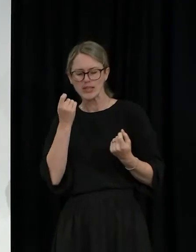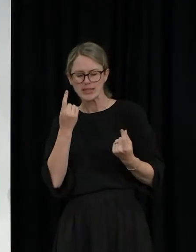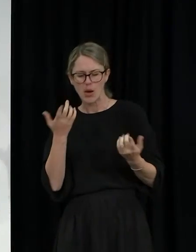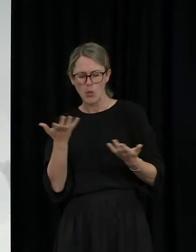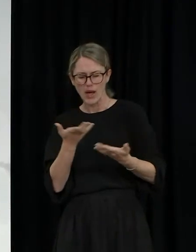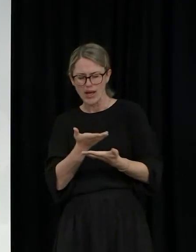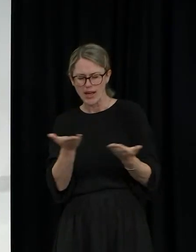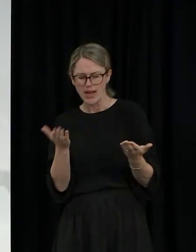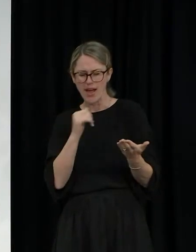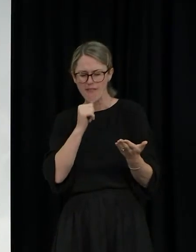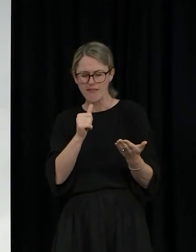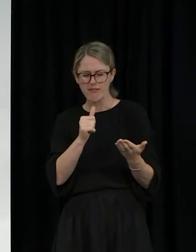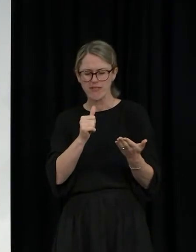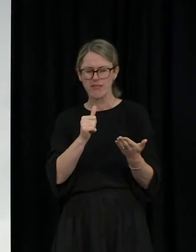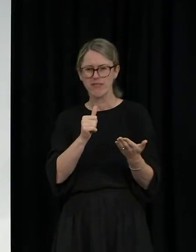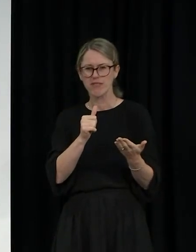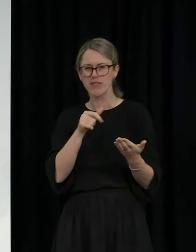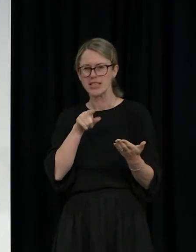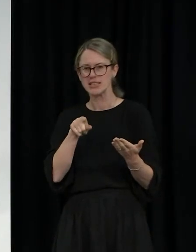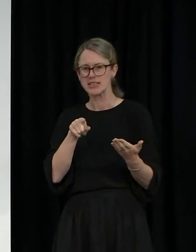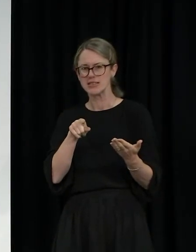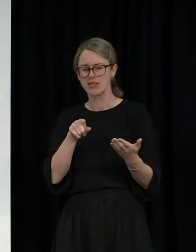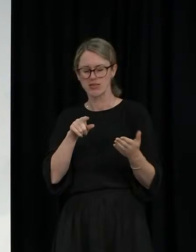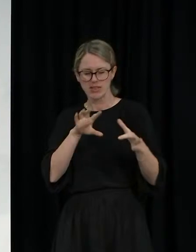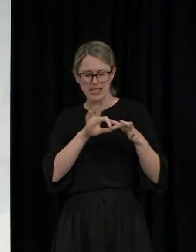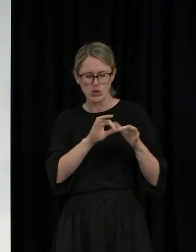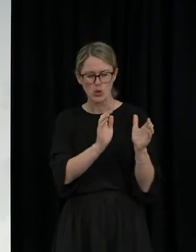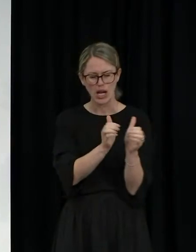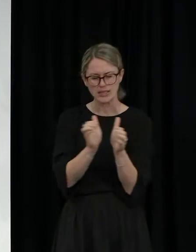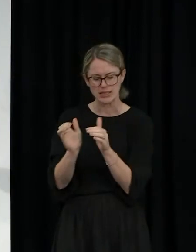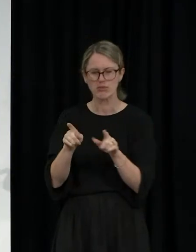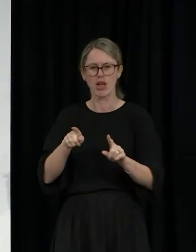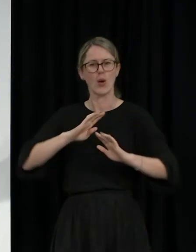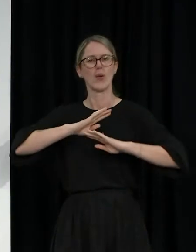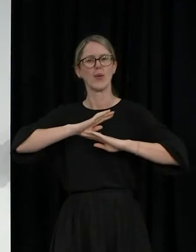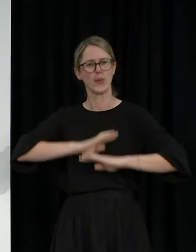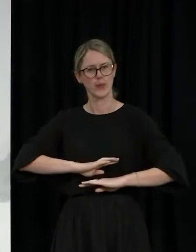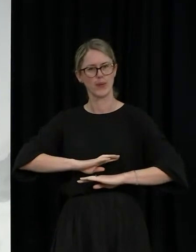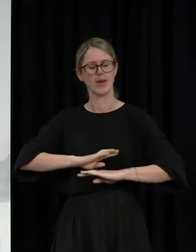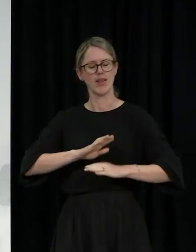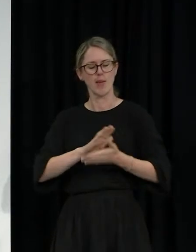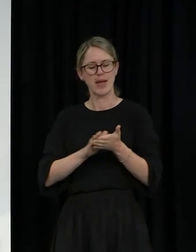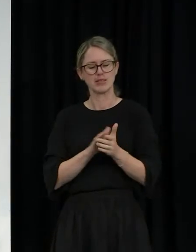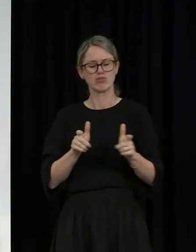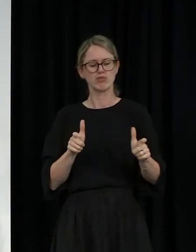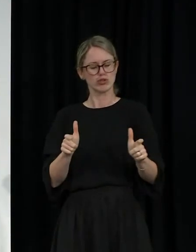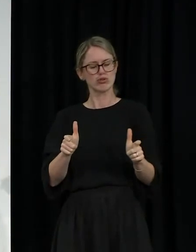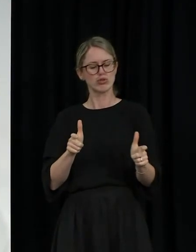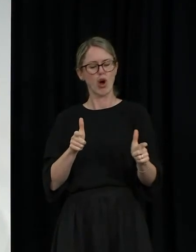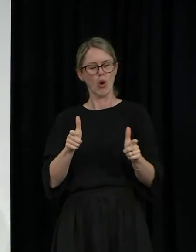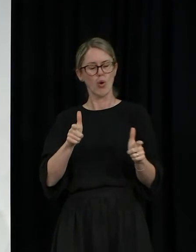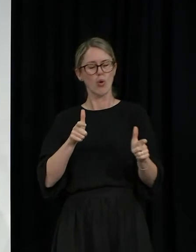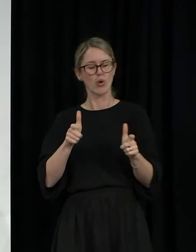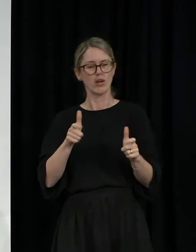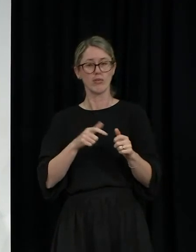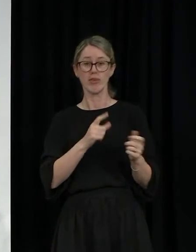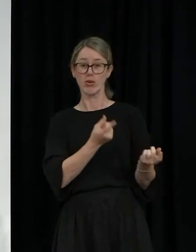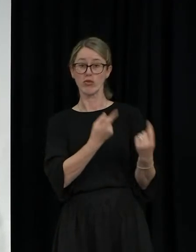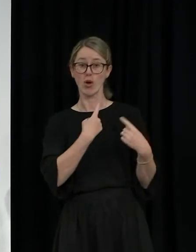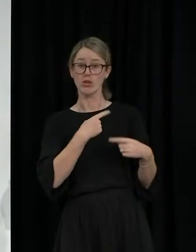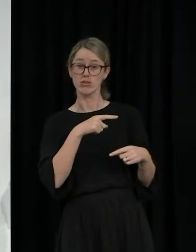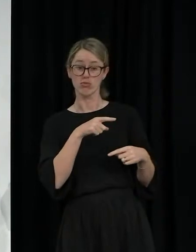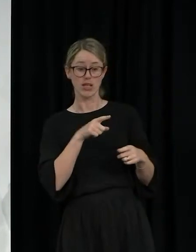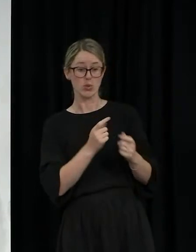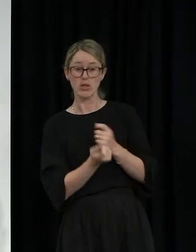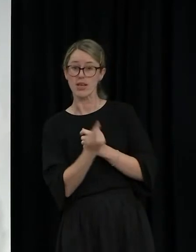bulk confined to those clusters, that we have the outbreak under control, which remains the advice that we get. And then we'll